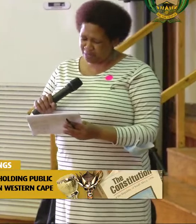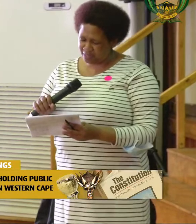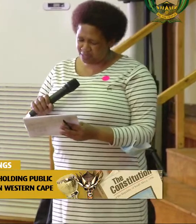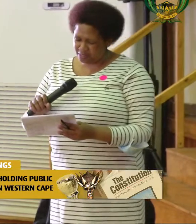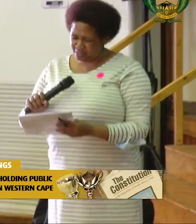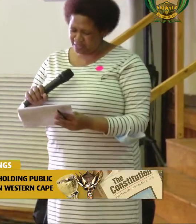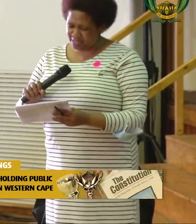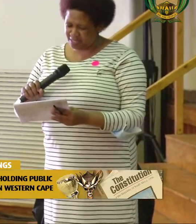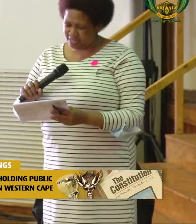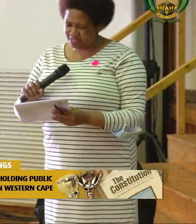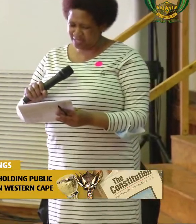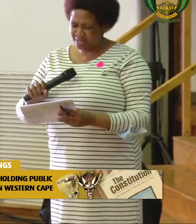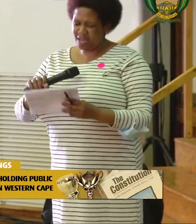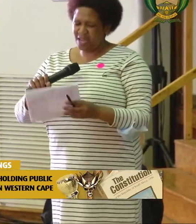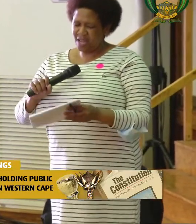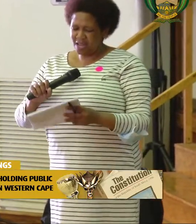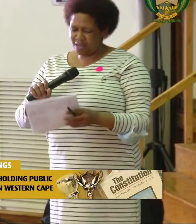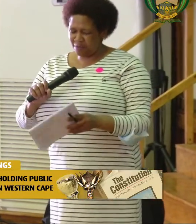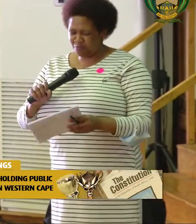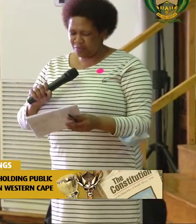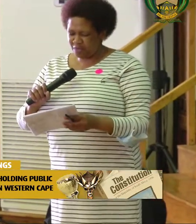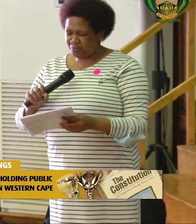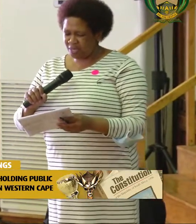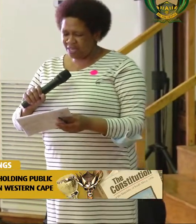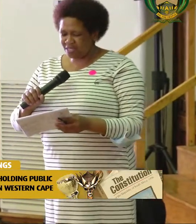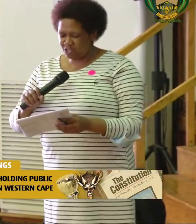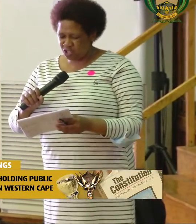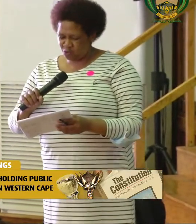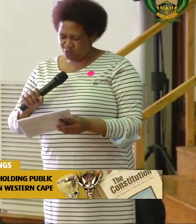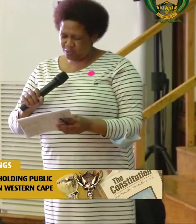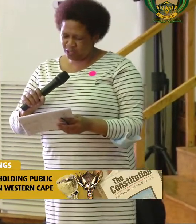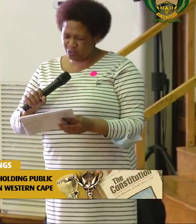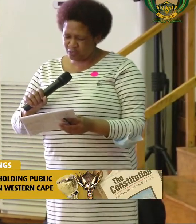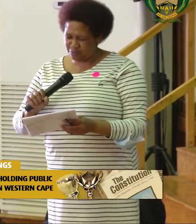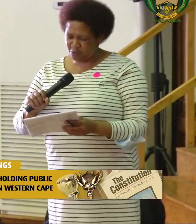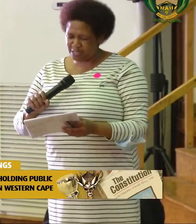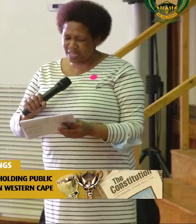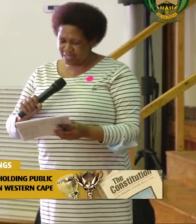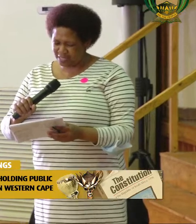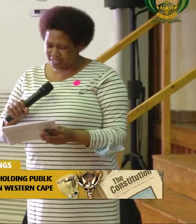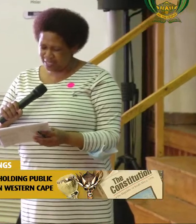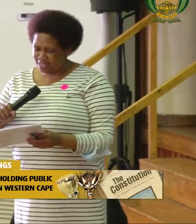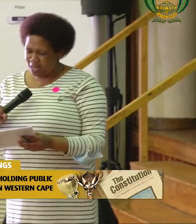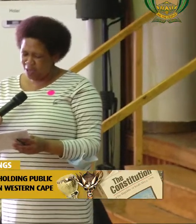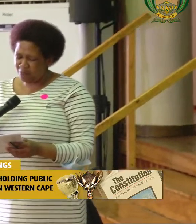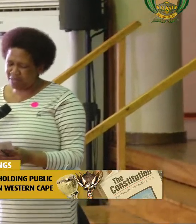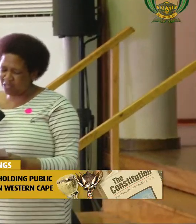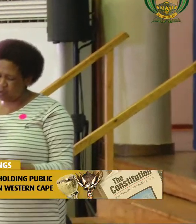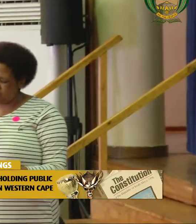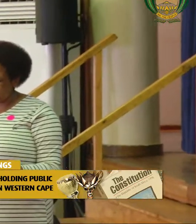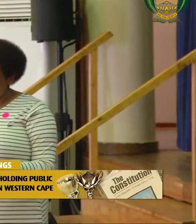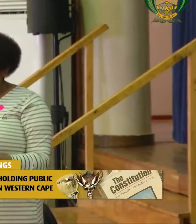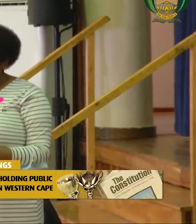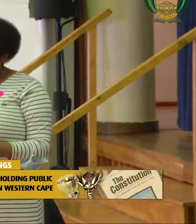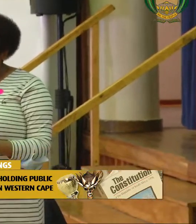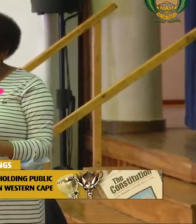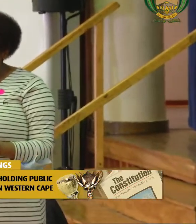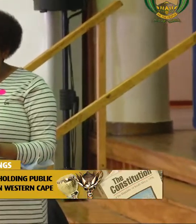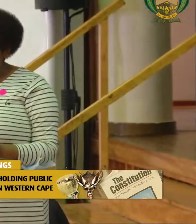the bill in its entirety. The PR issue, they do support as is, but they don't